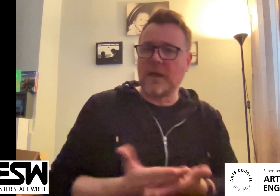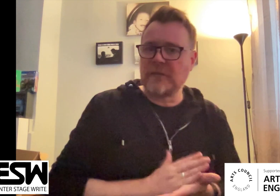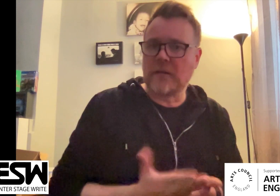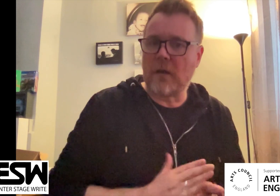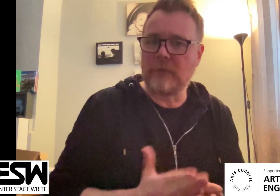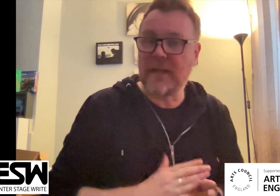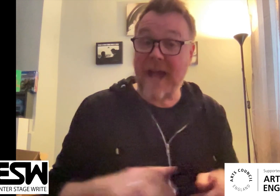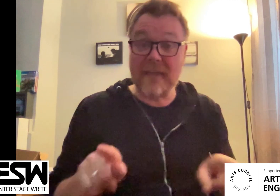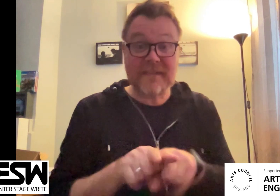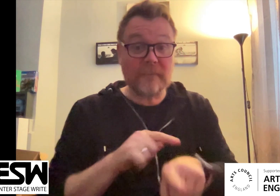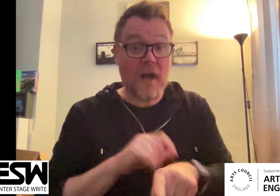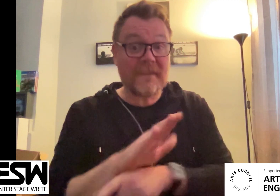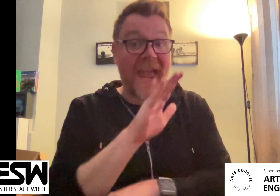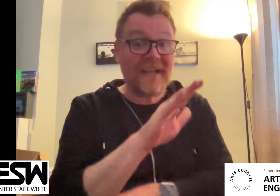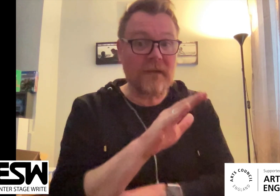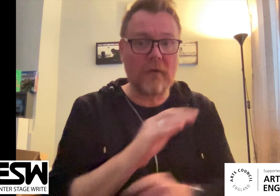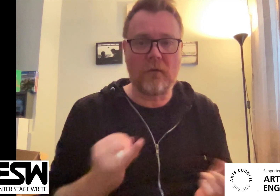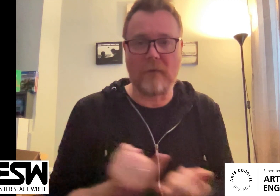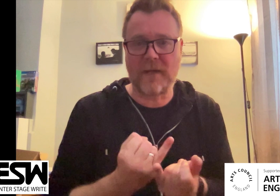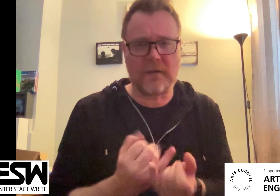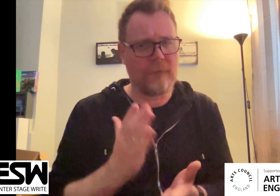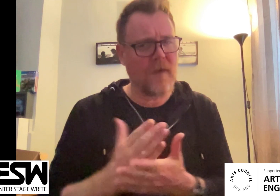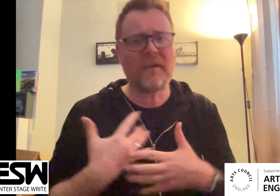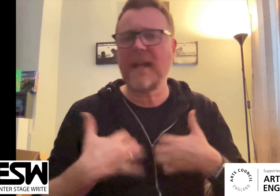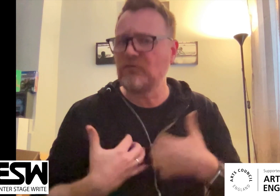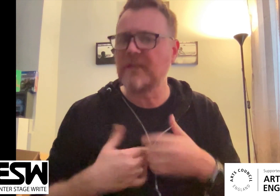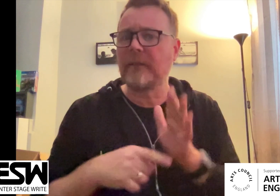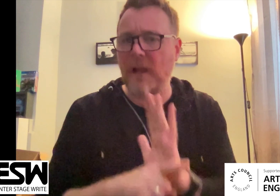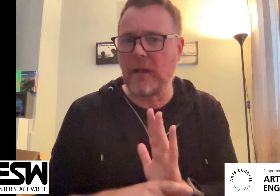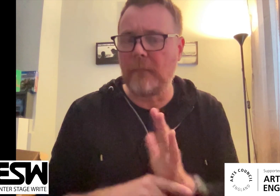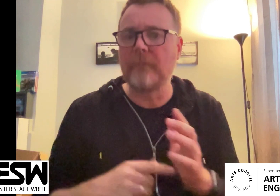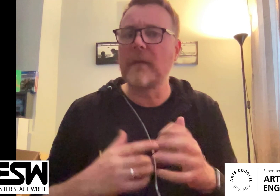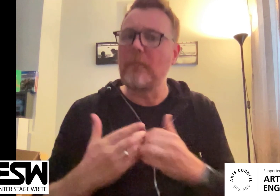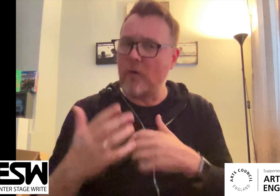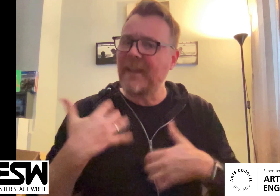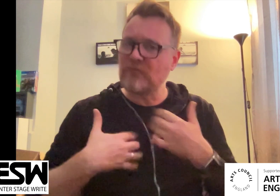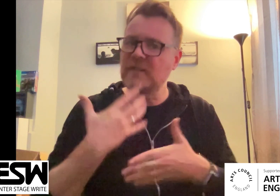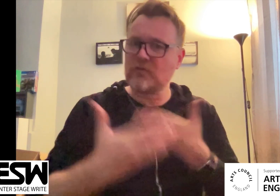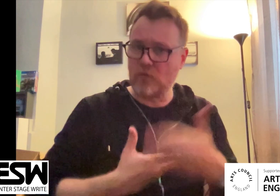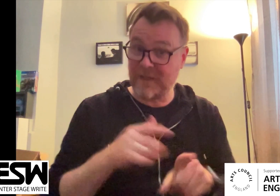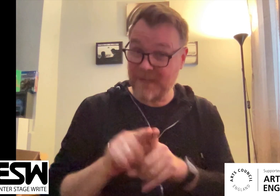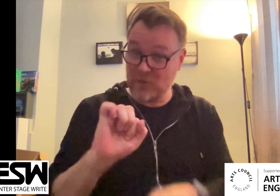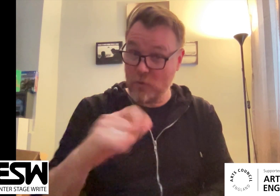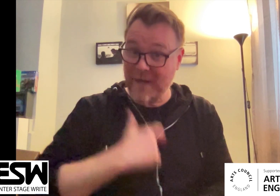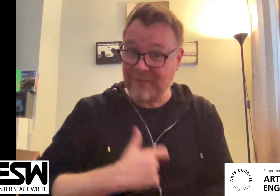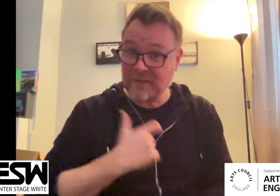what our character's going through. So there's external conflict and an internal conflict. That makes much more interesting film. So